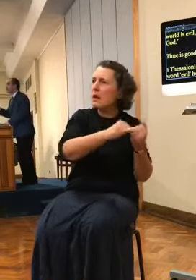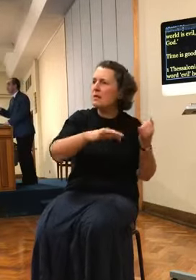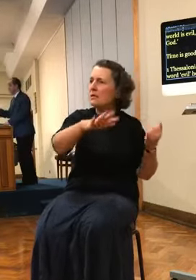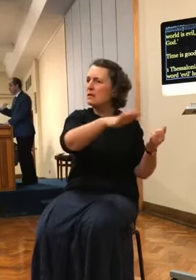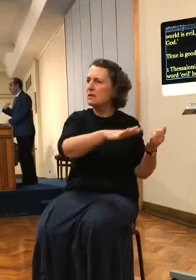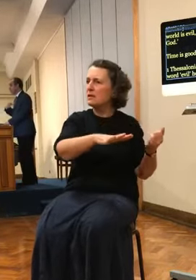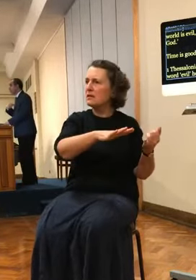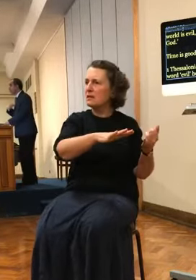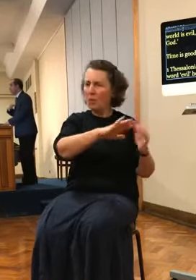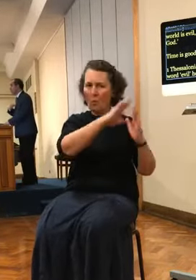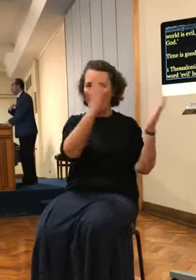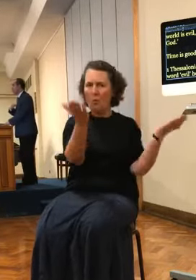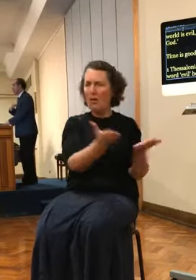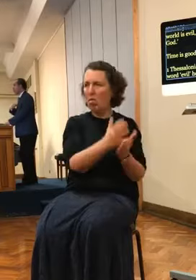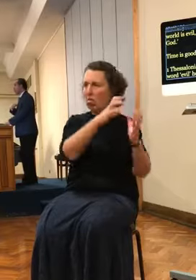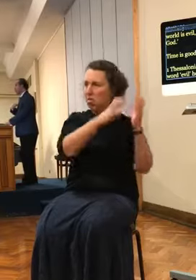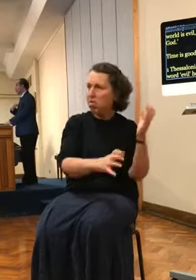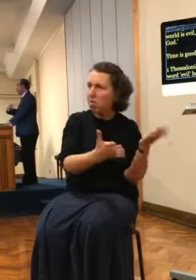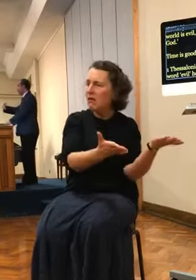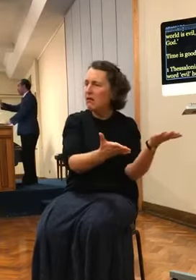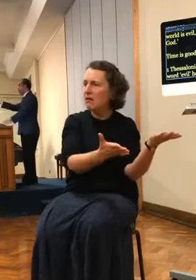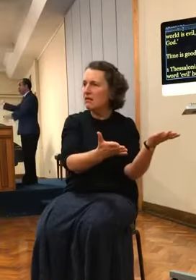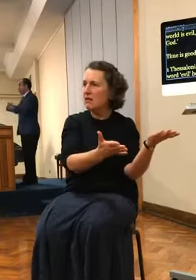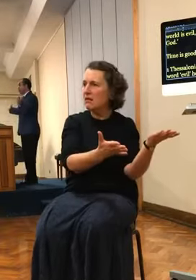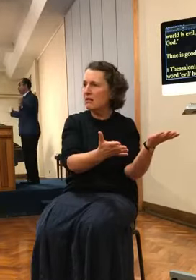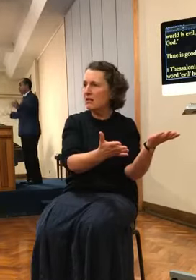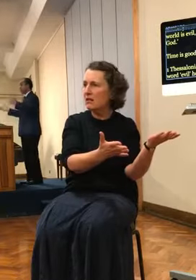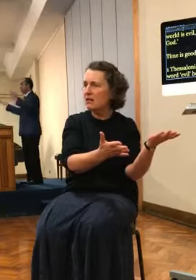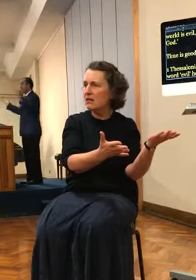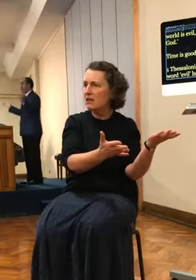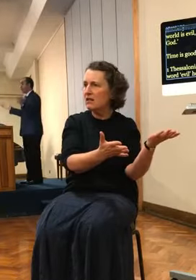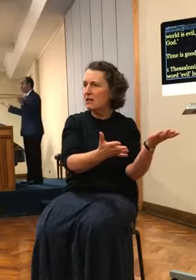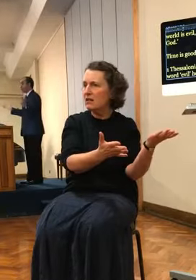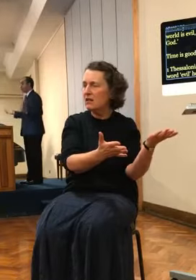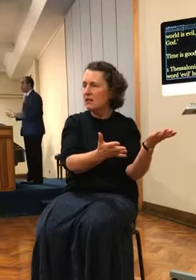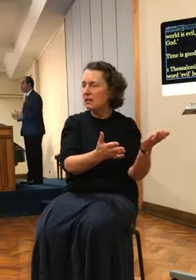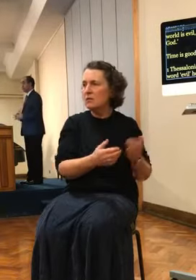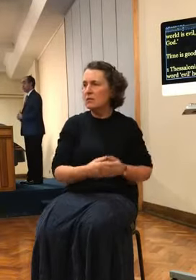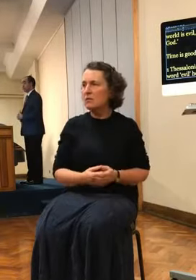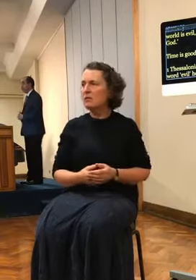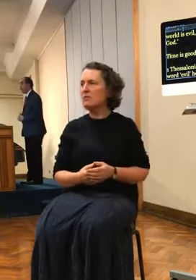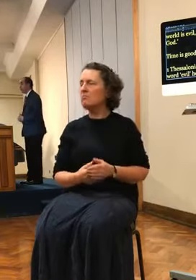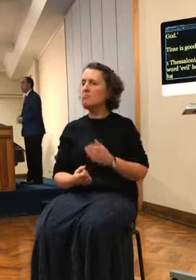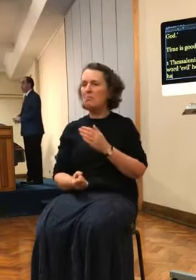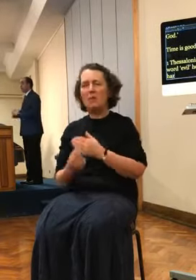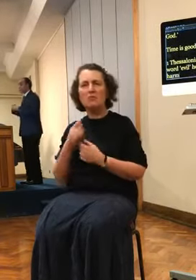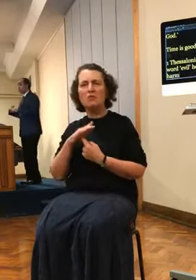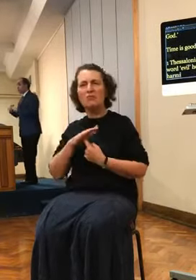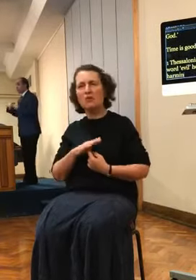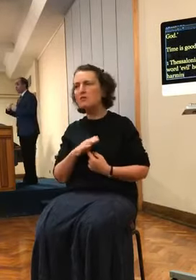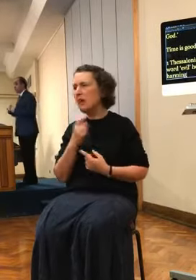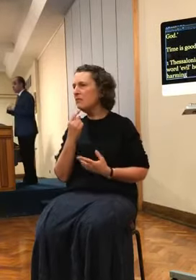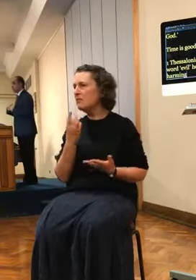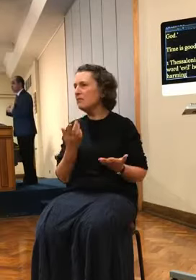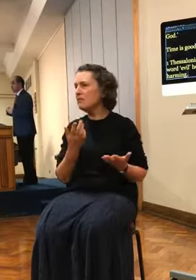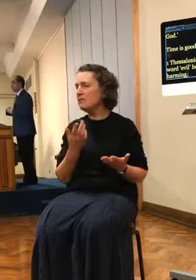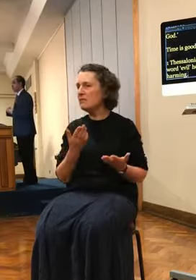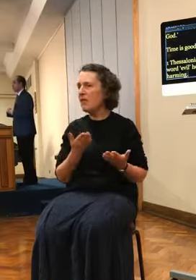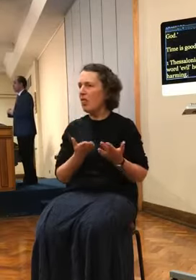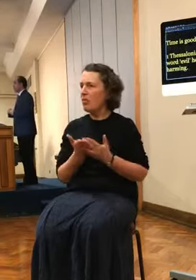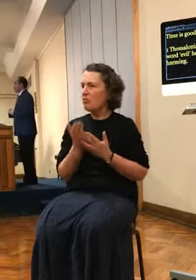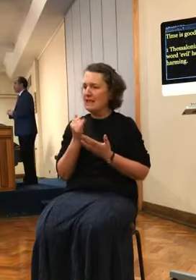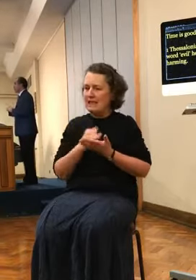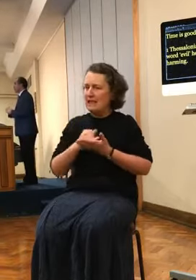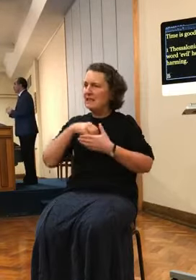broken world. We are broken people. We are all depressed in one way or the other. Why? Because of sin within